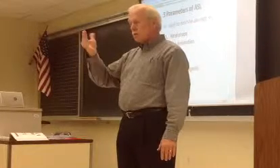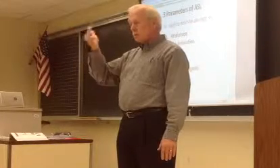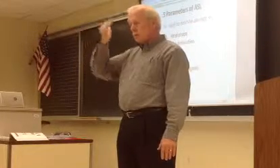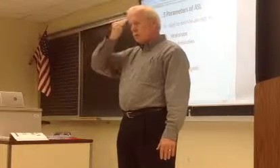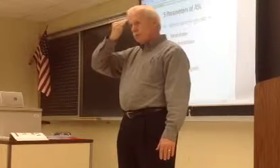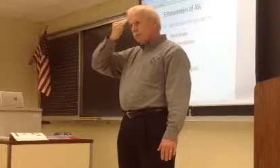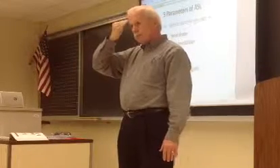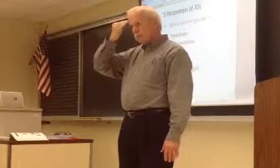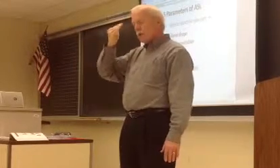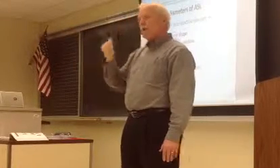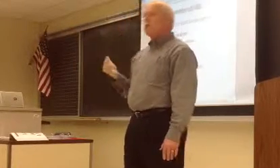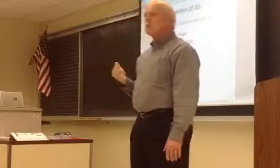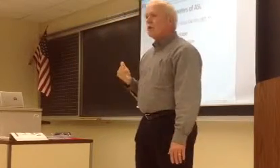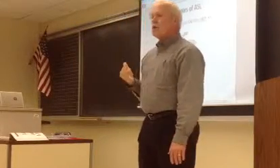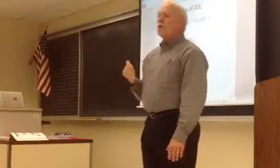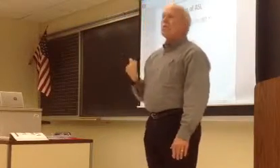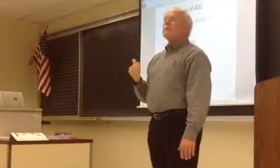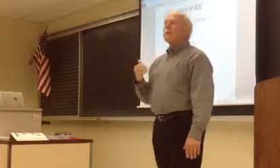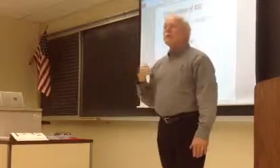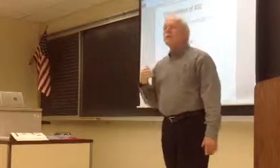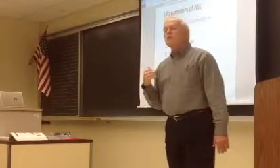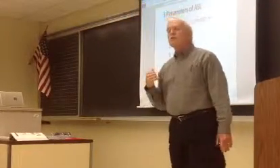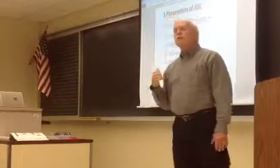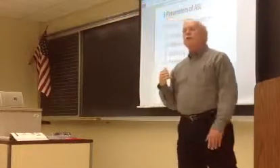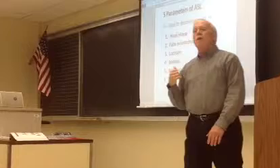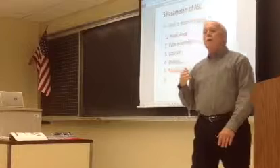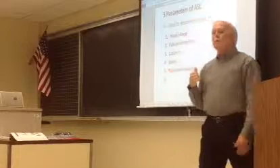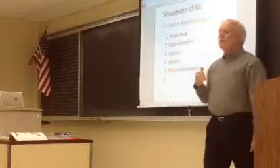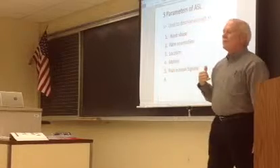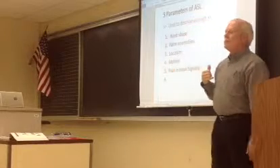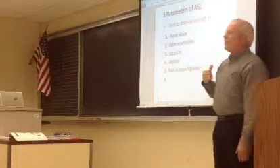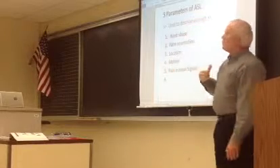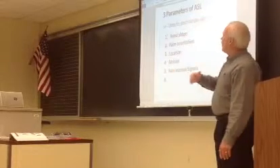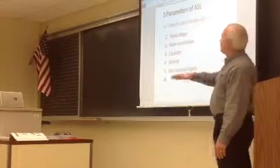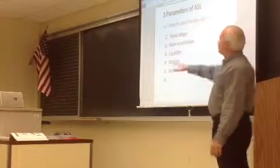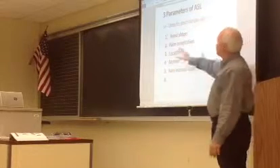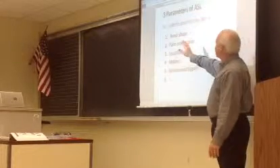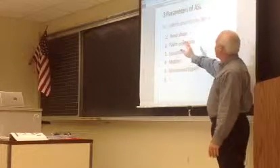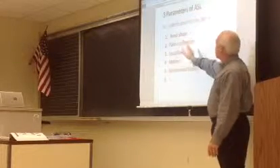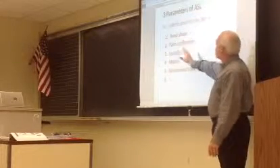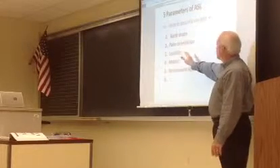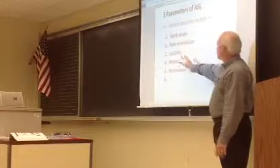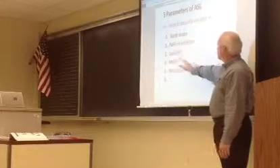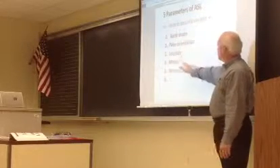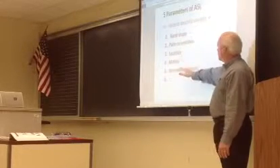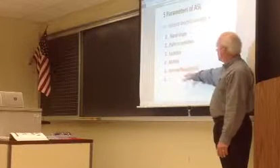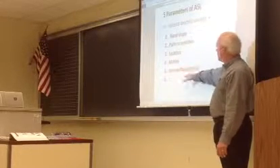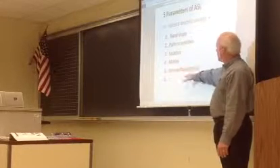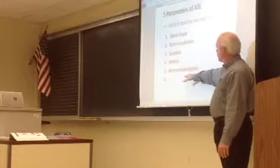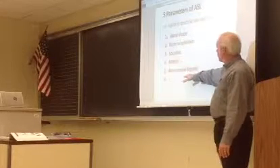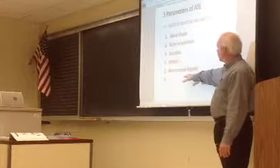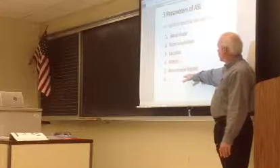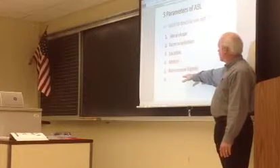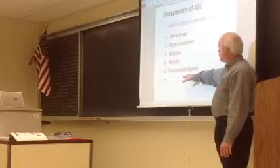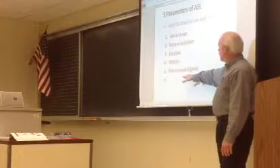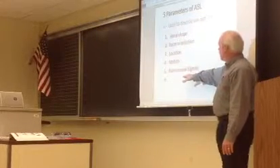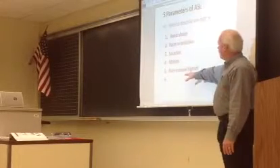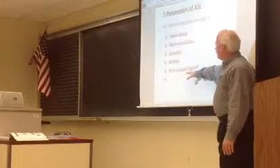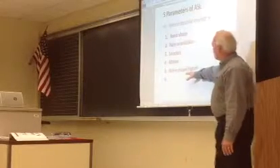you know. So, when some of these terms come up, you don't have to memorize this list per se. But there's